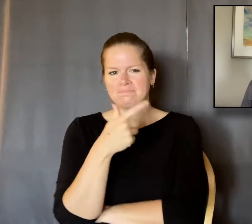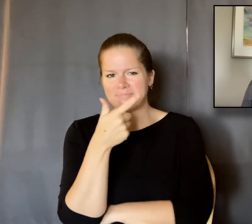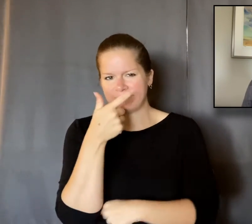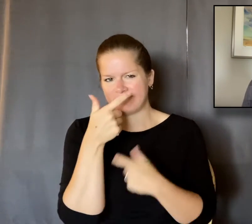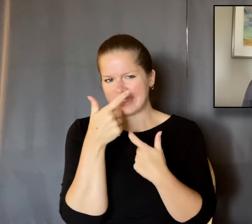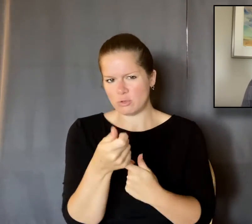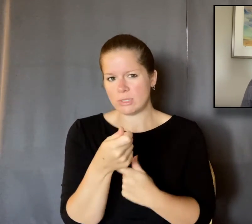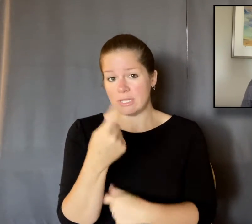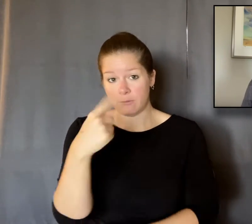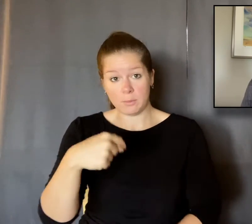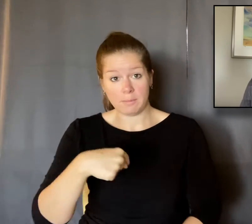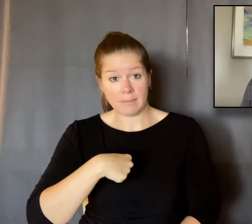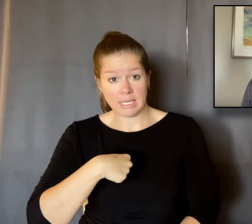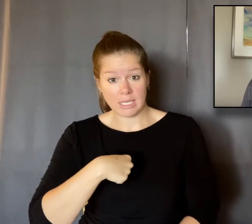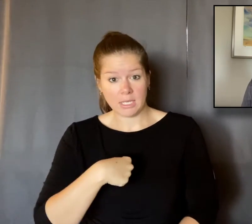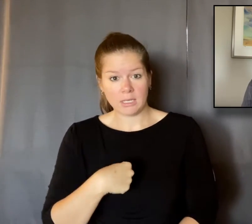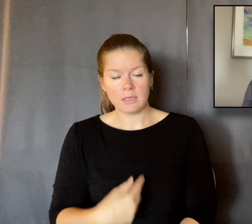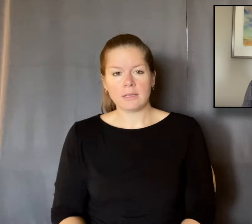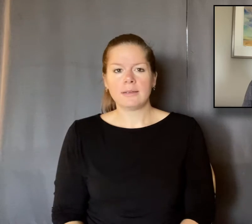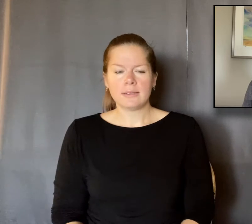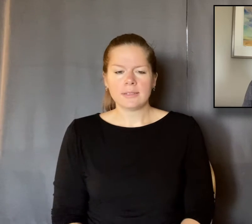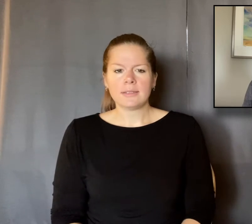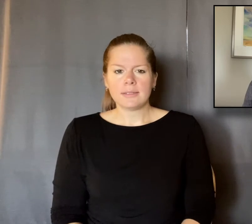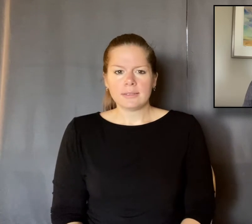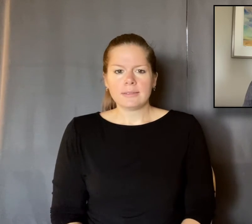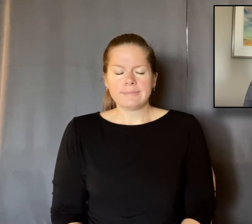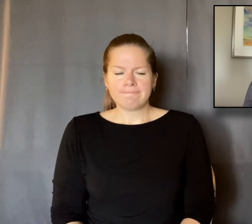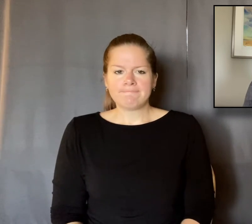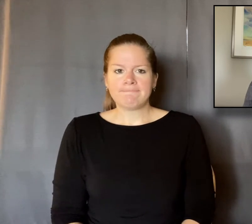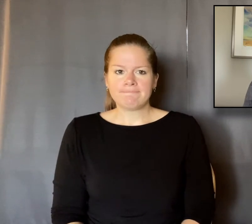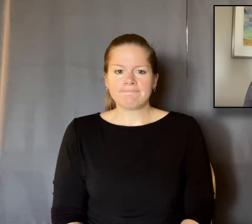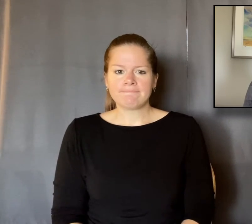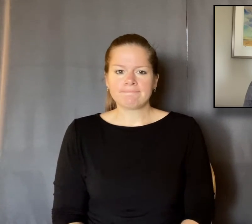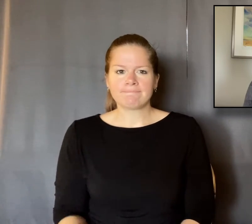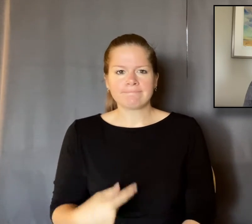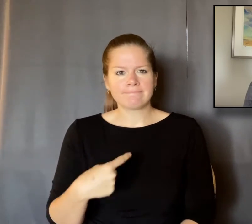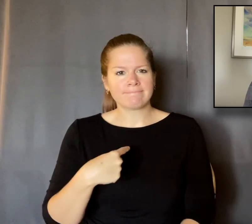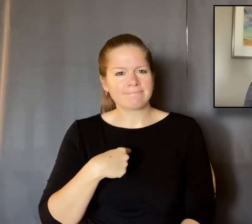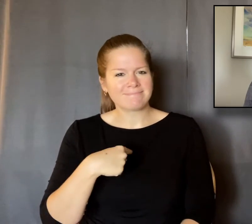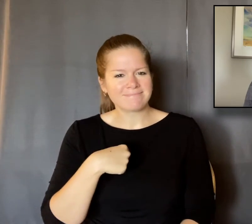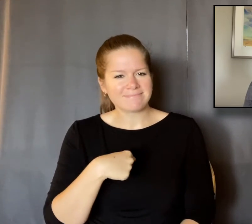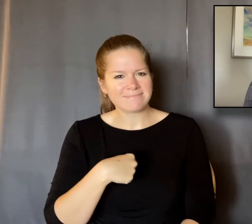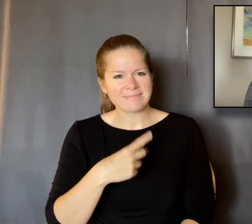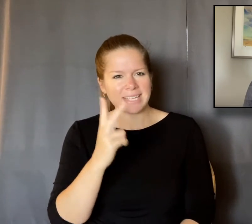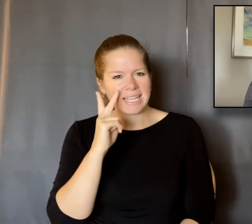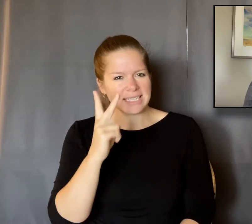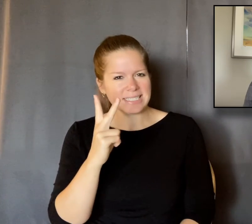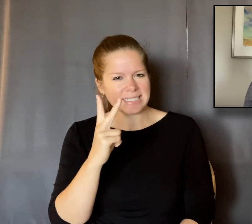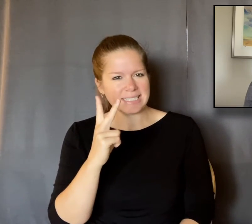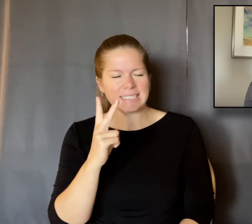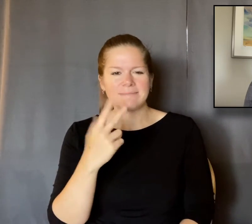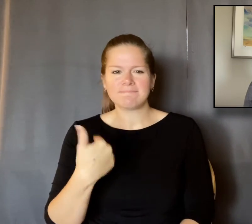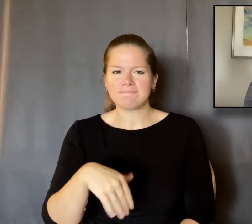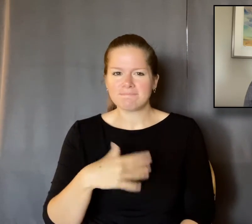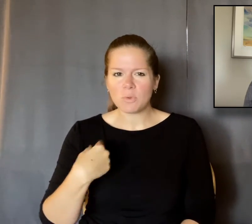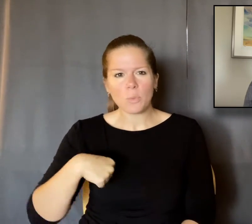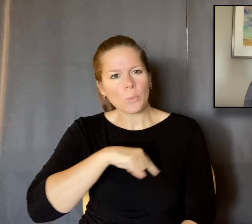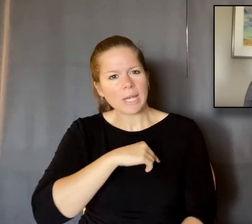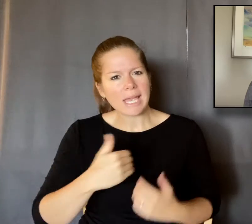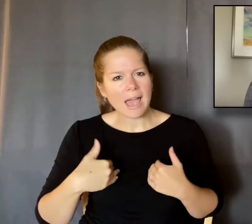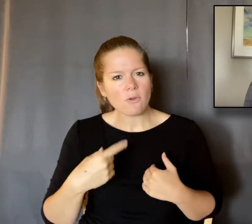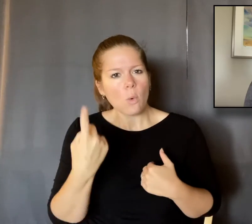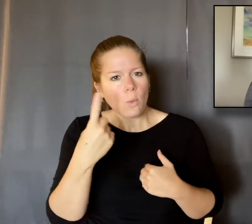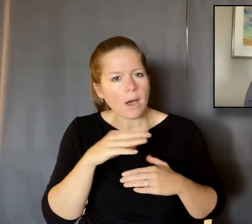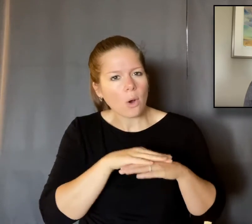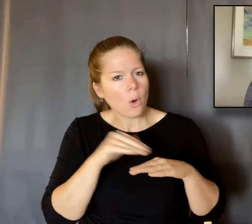of one speed, one lane, one call, one message, one way. It